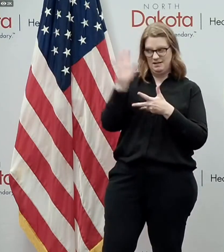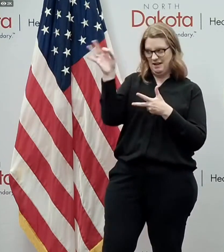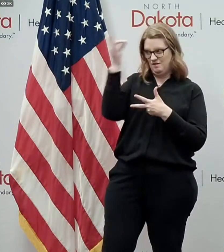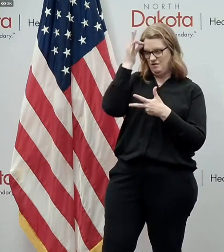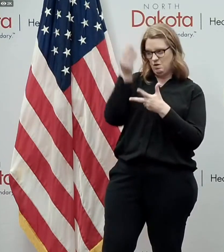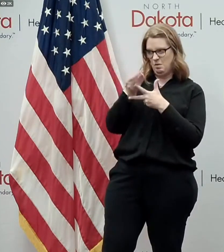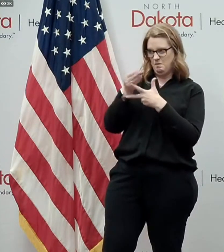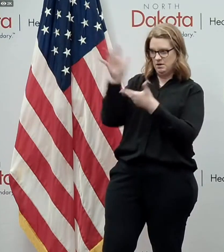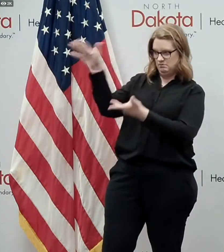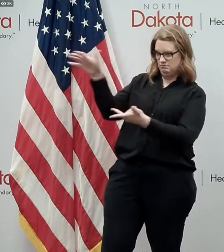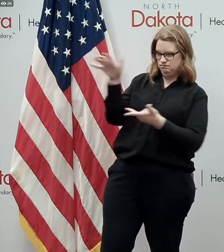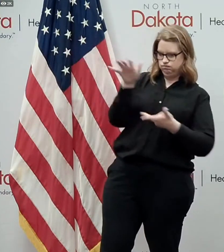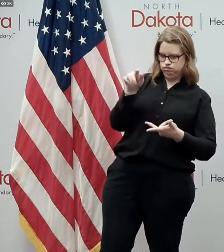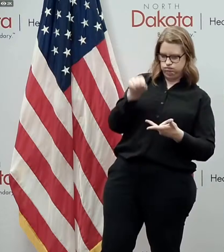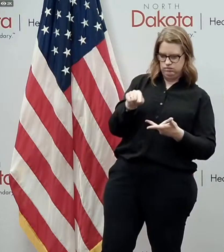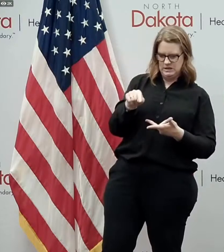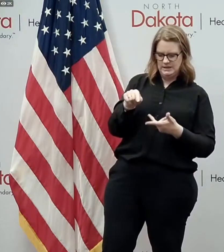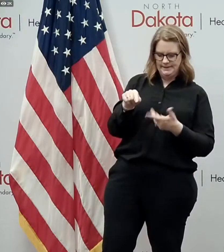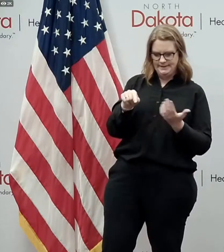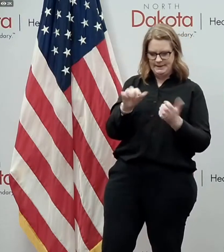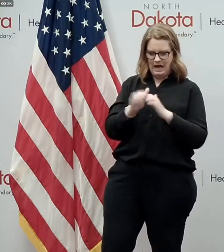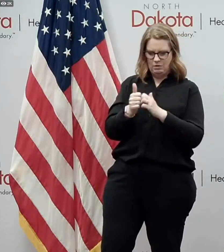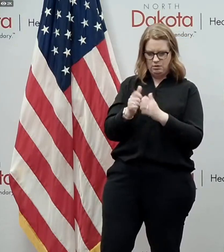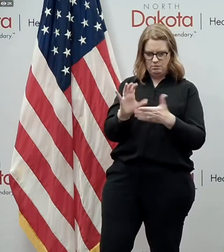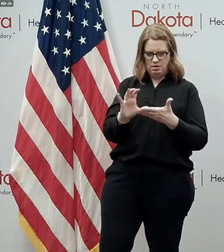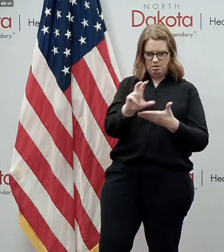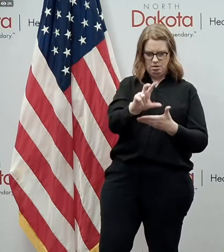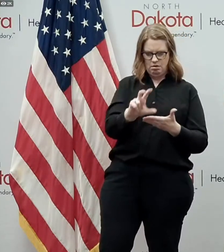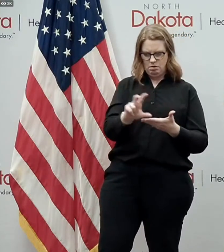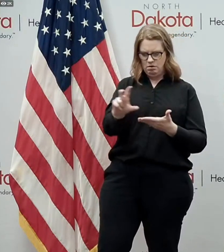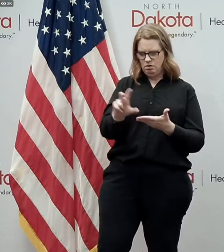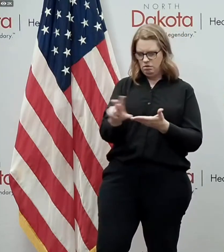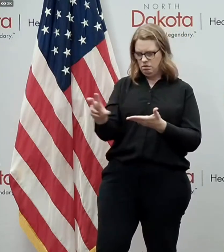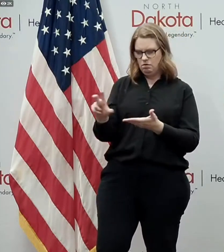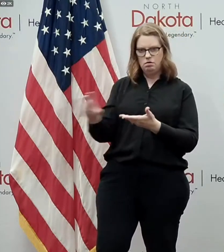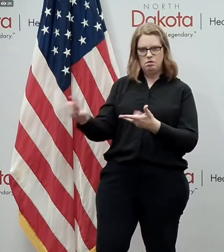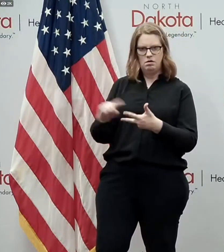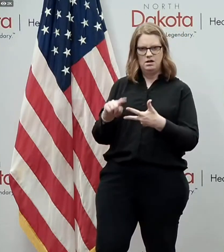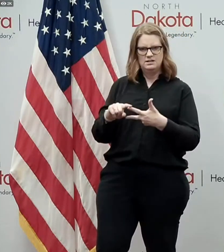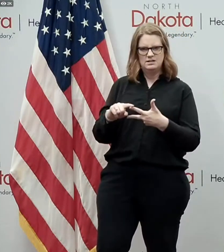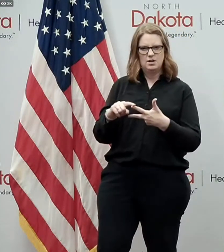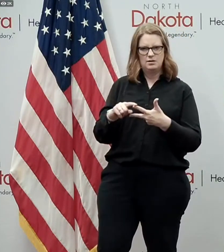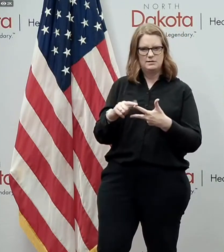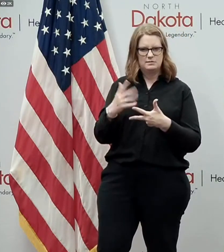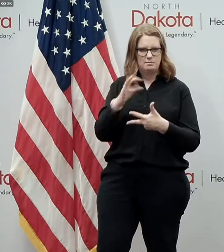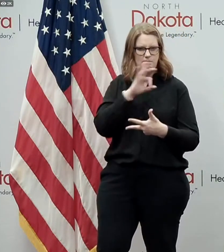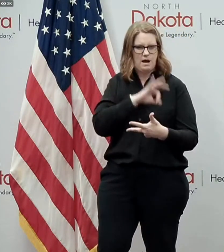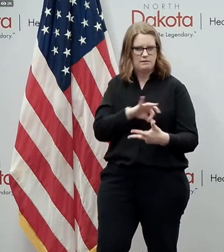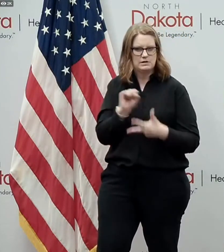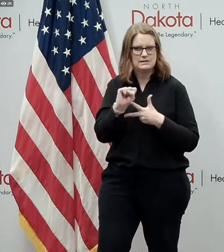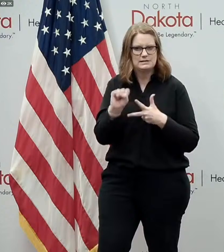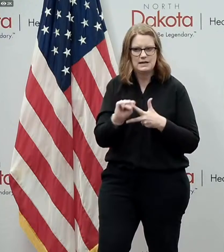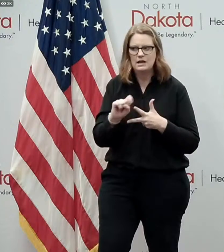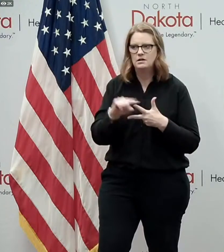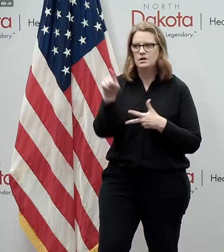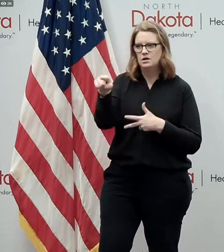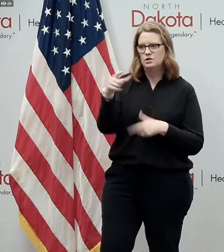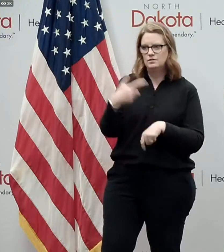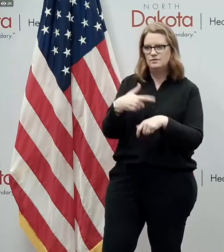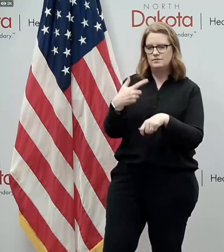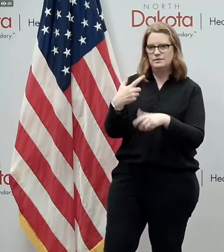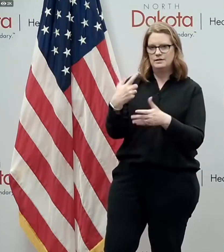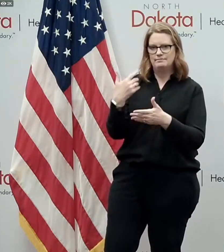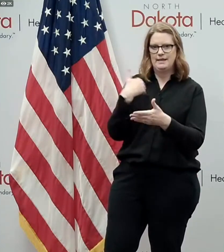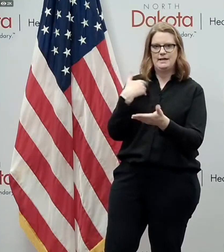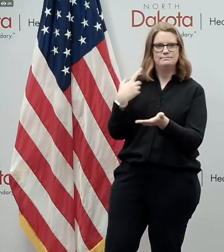by the Fed in a way that makes sense for North Dakota. So a lot of work on the economic recovery. As I know, and you've spent time on this too, what I